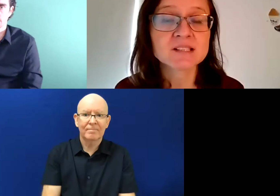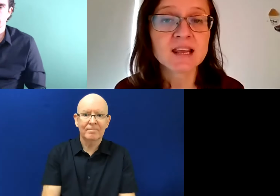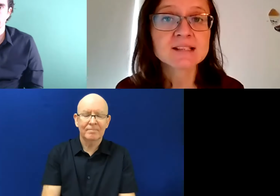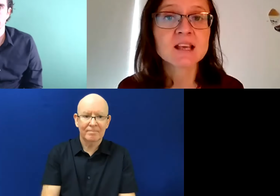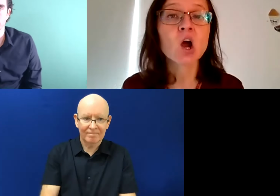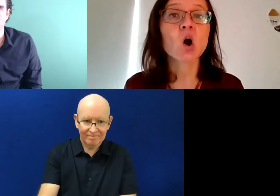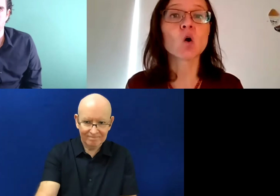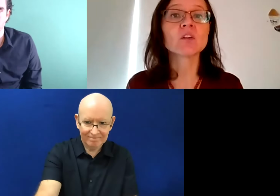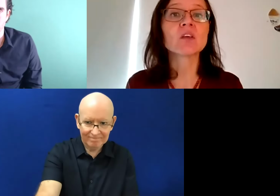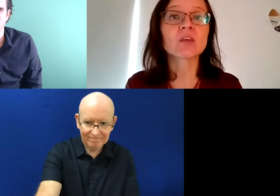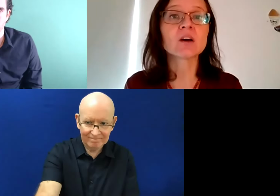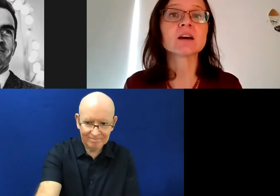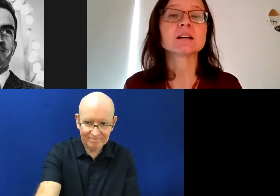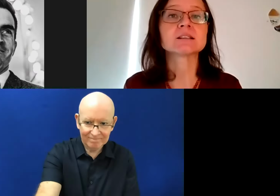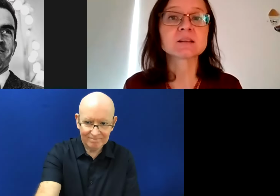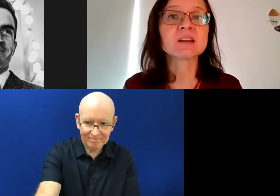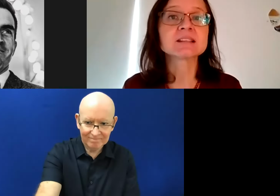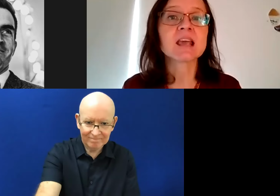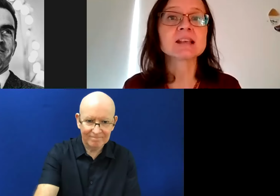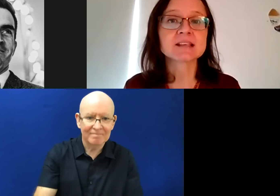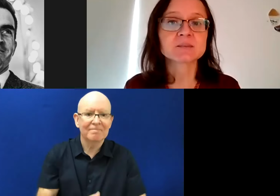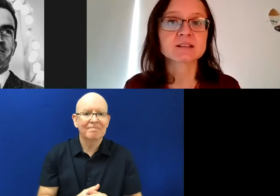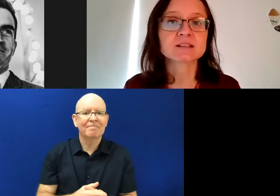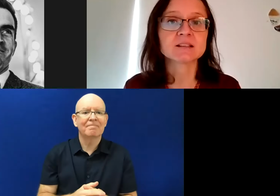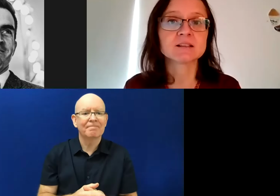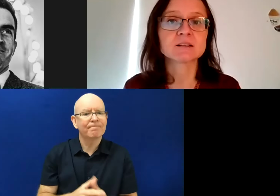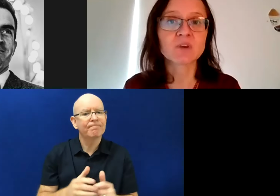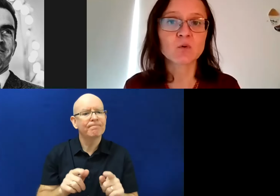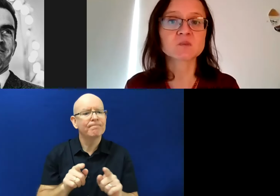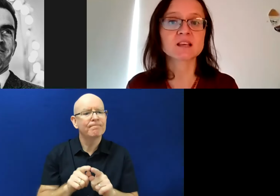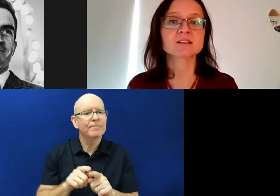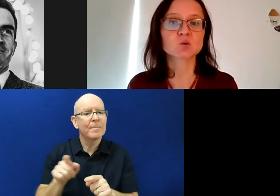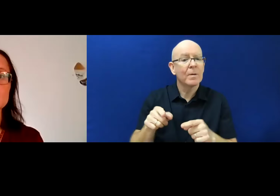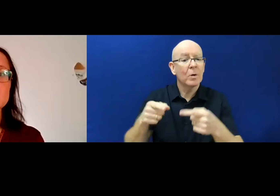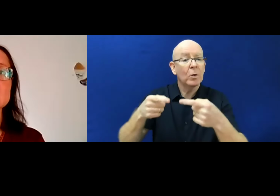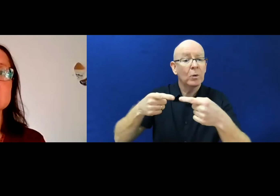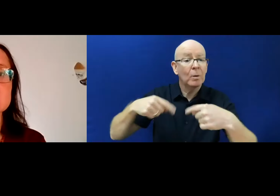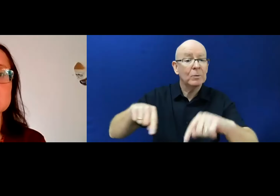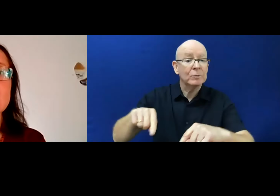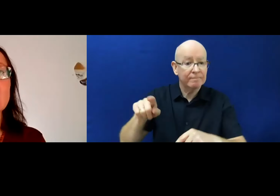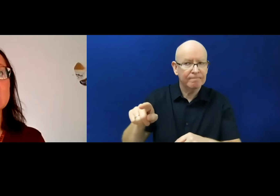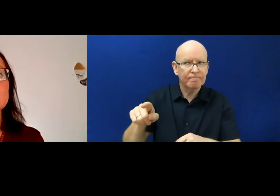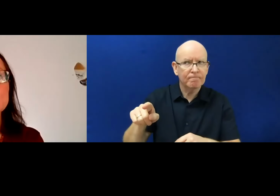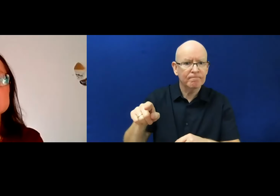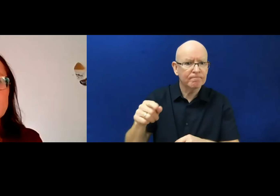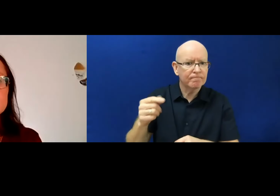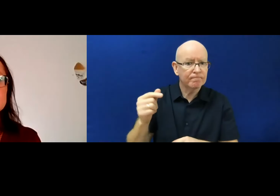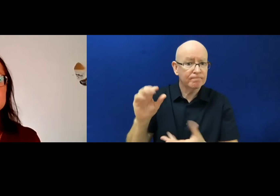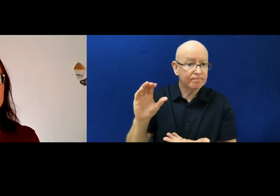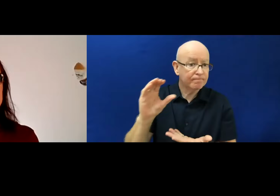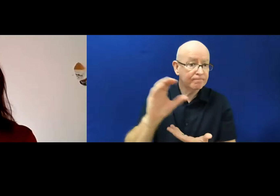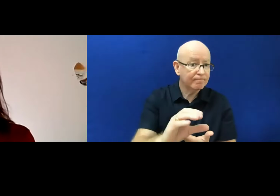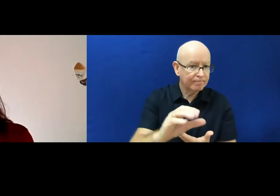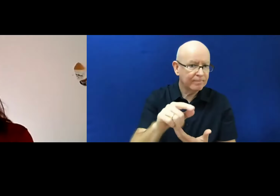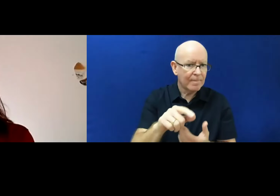member states on the disability assessment reforms and social protection systems. And those findings